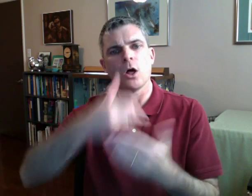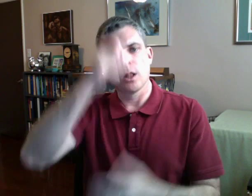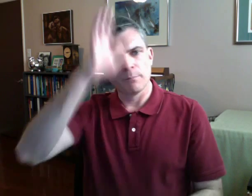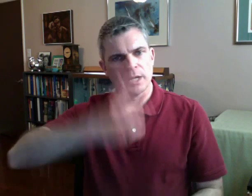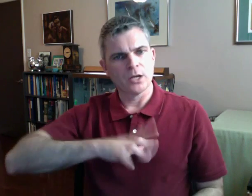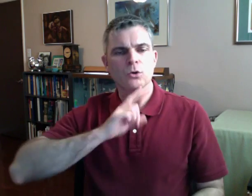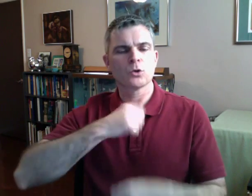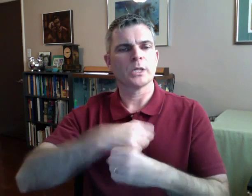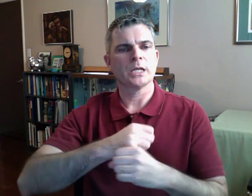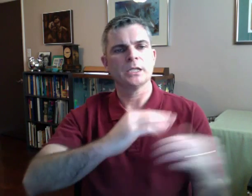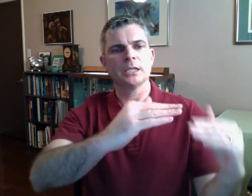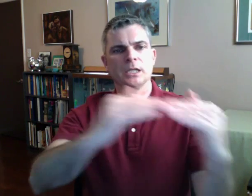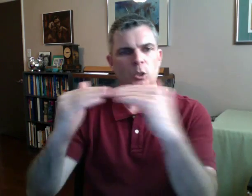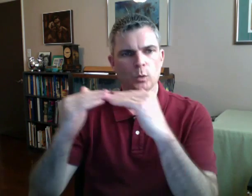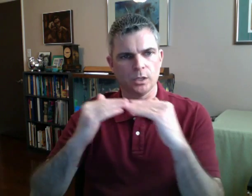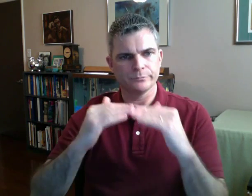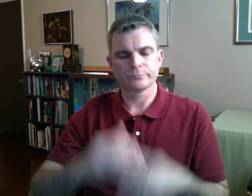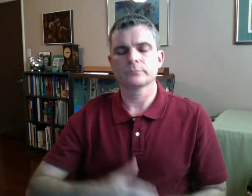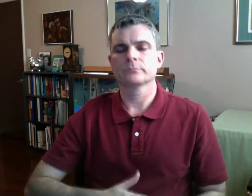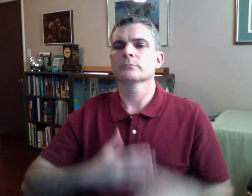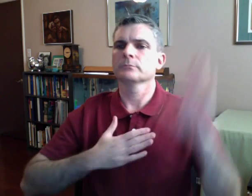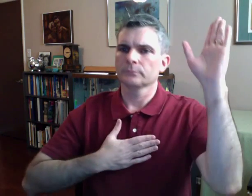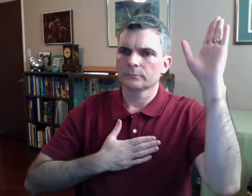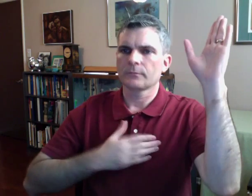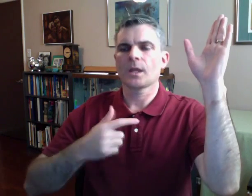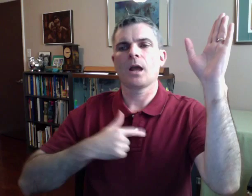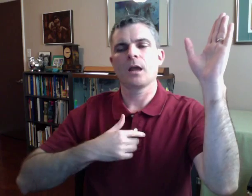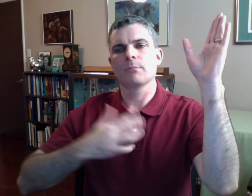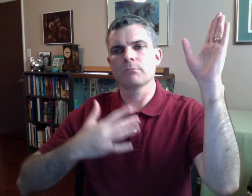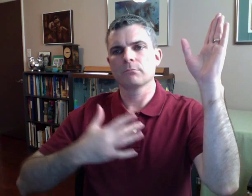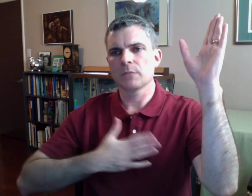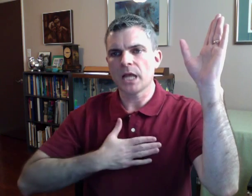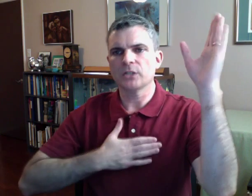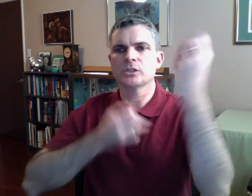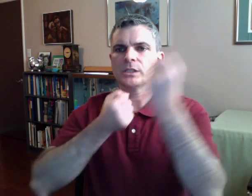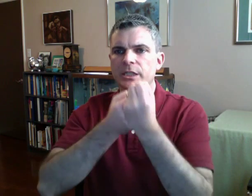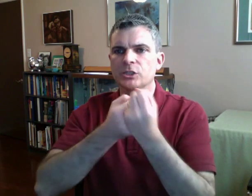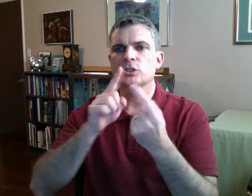I pledge allegiance to the flag of the United States of America.